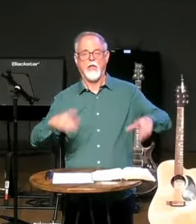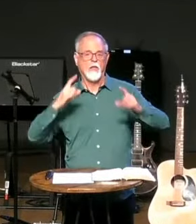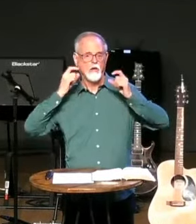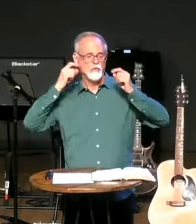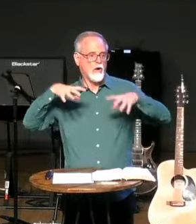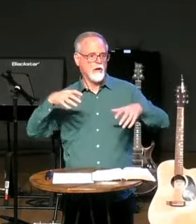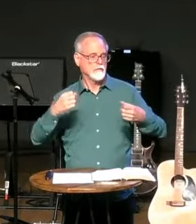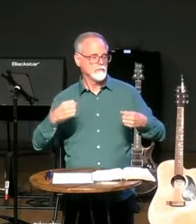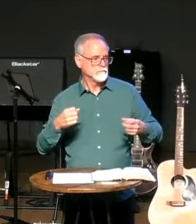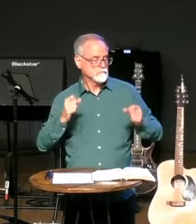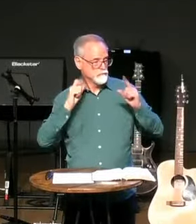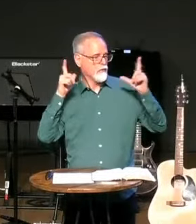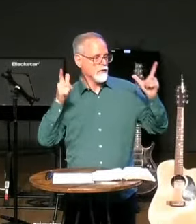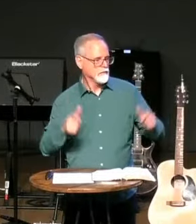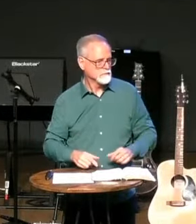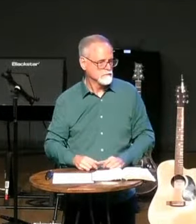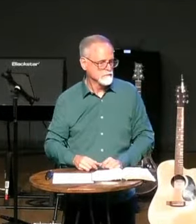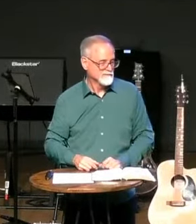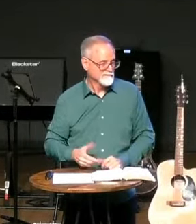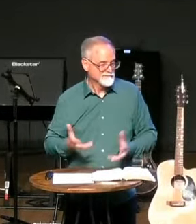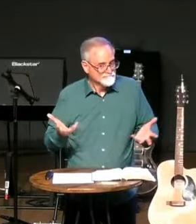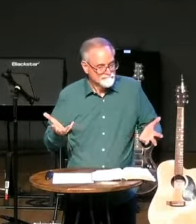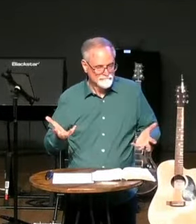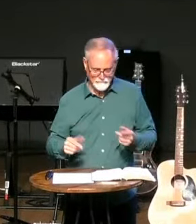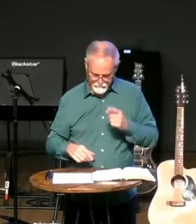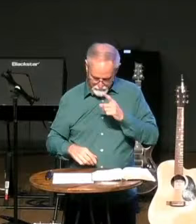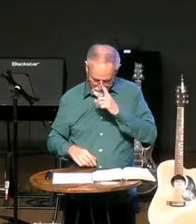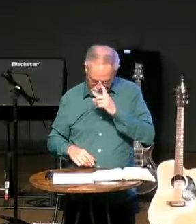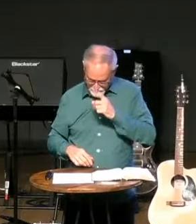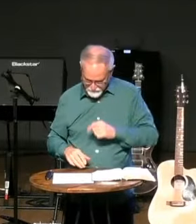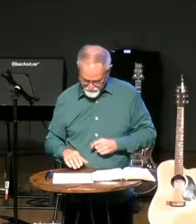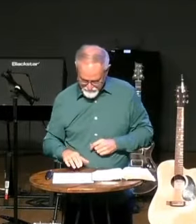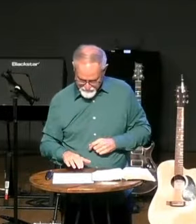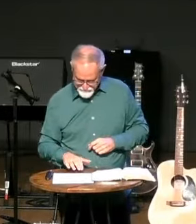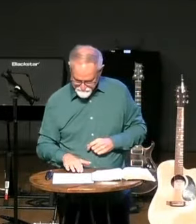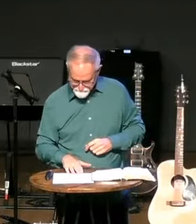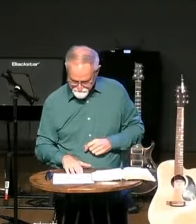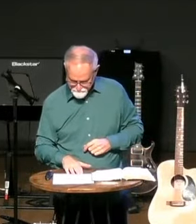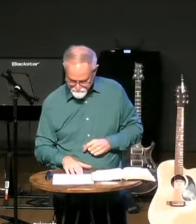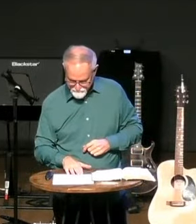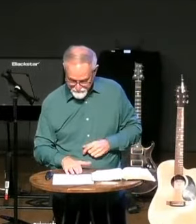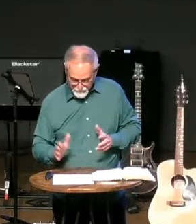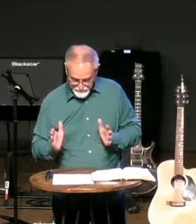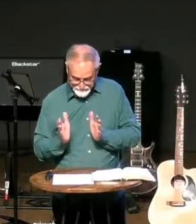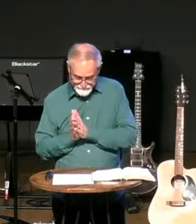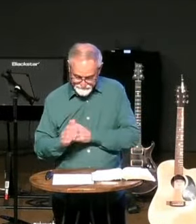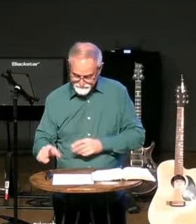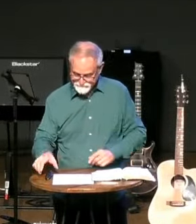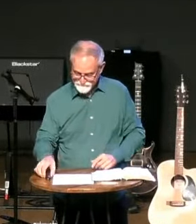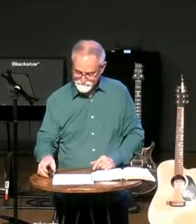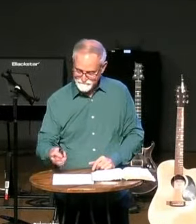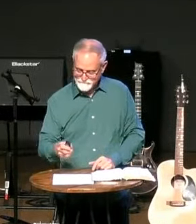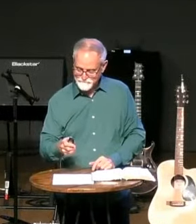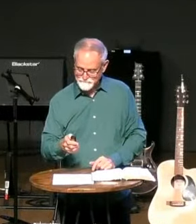be not visible to them. People are shocked to hear that God was that direct, but he is very direct about that.